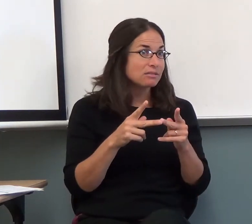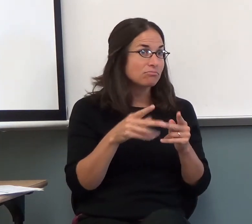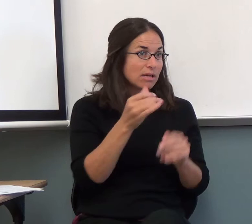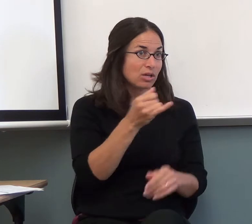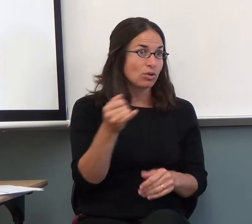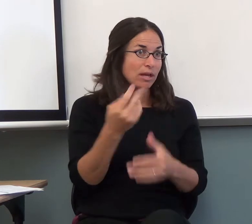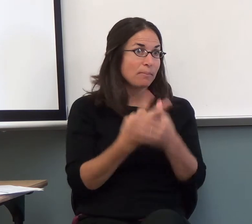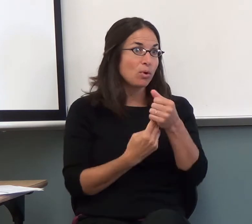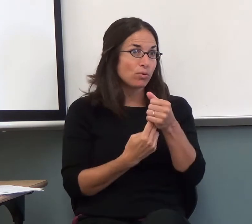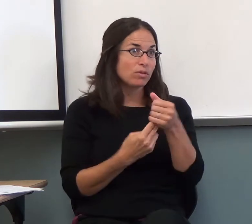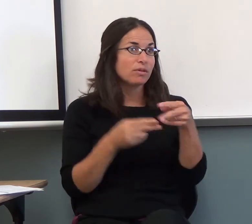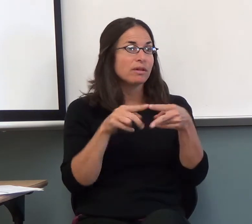well, isn't it? Yeah.